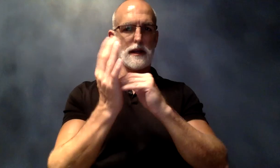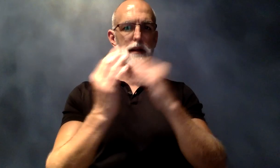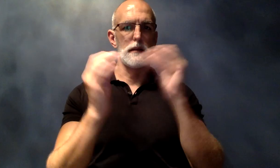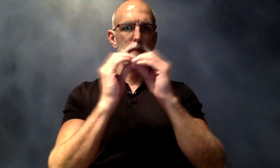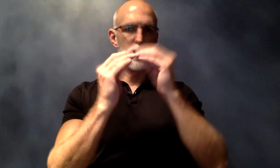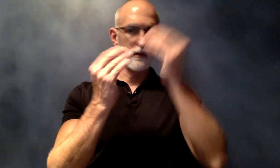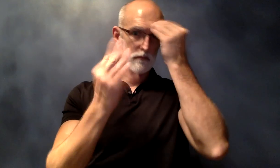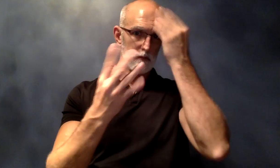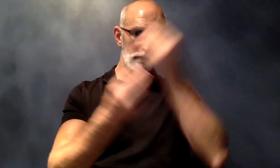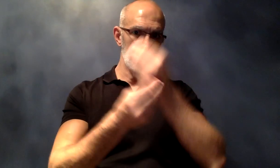hey, hey, hey! you